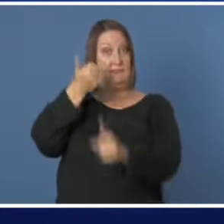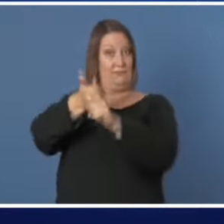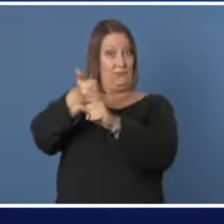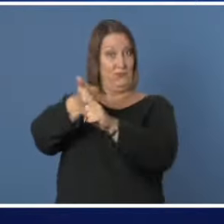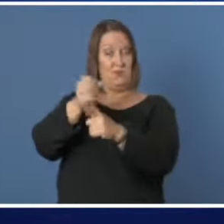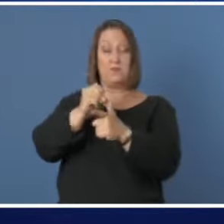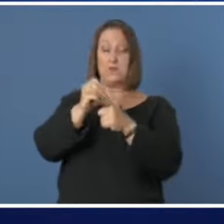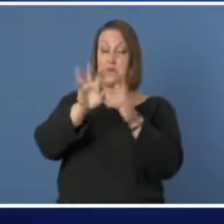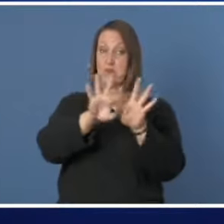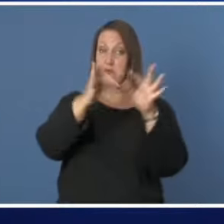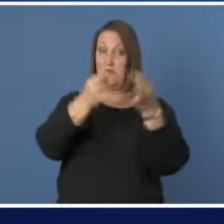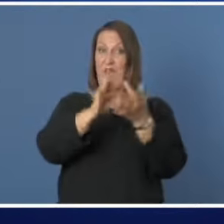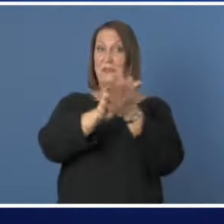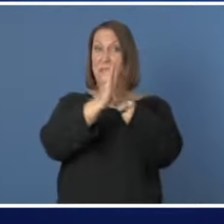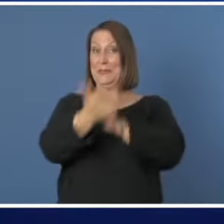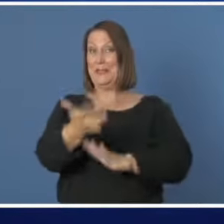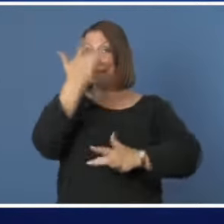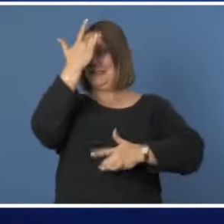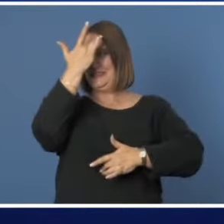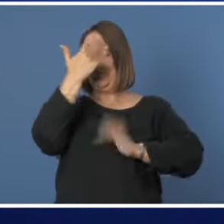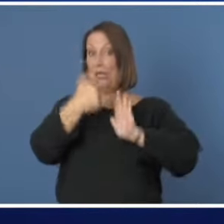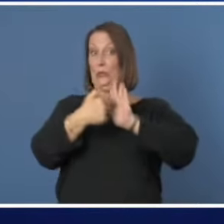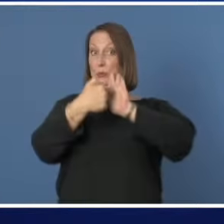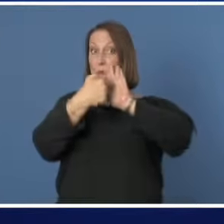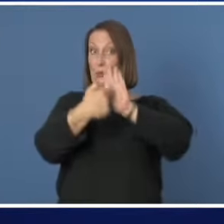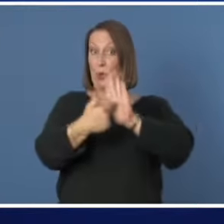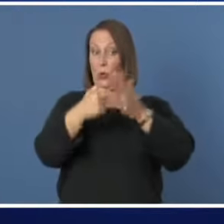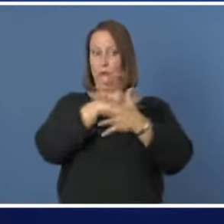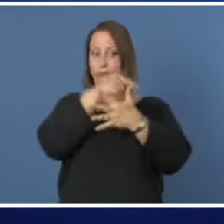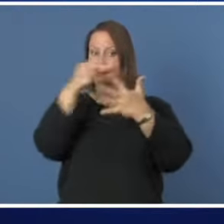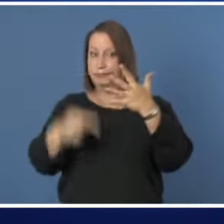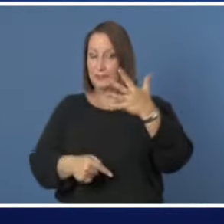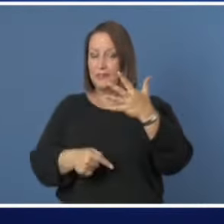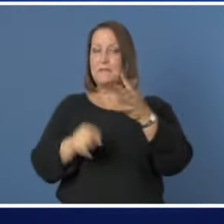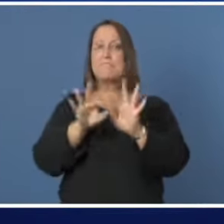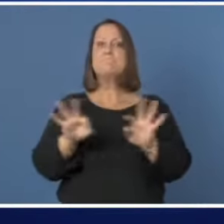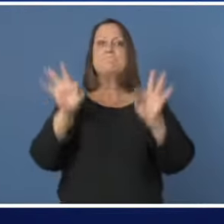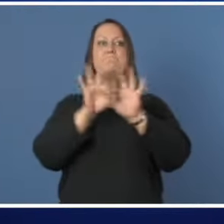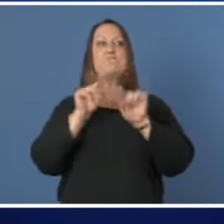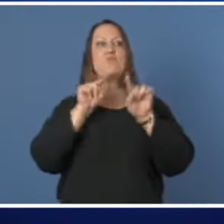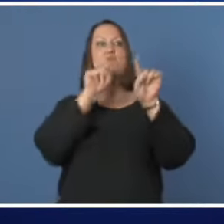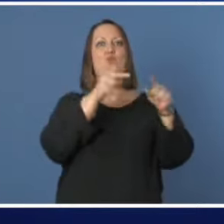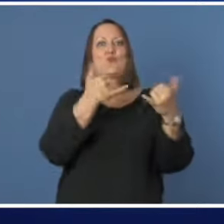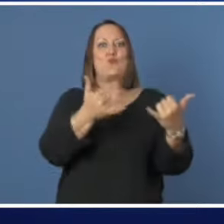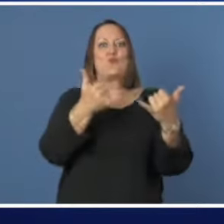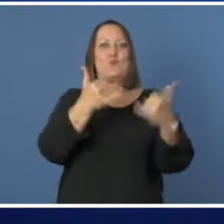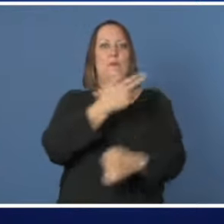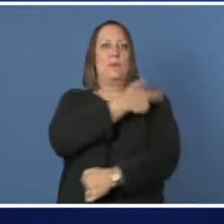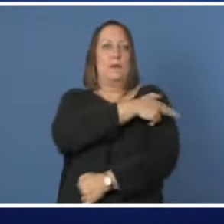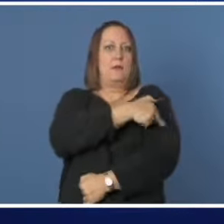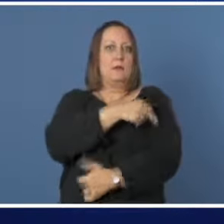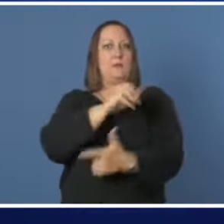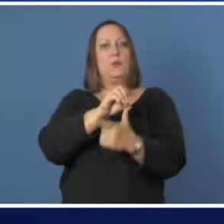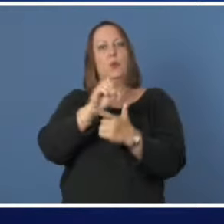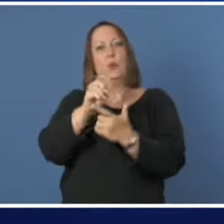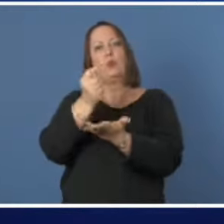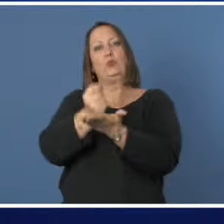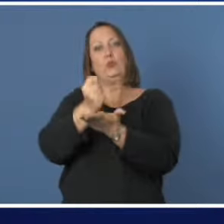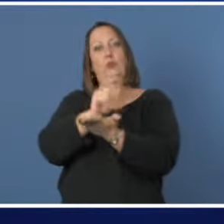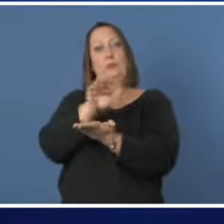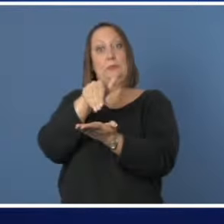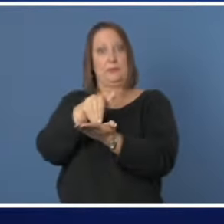If you or any member of your family has any of the following symptoms, go to the nearest hospital or